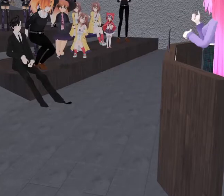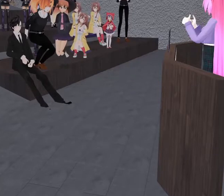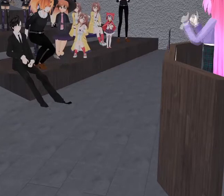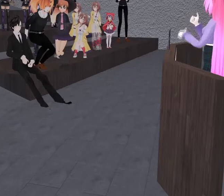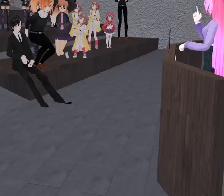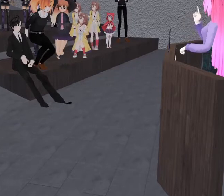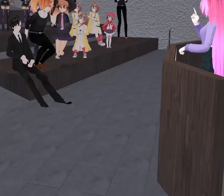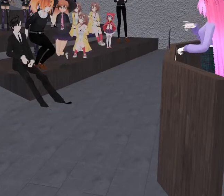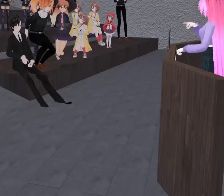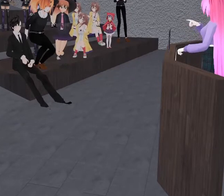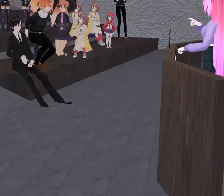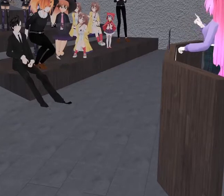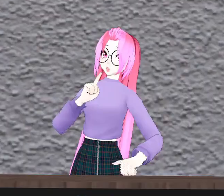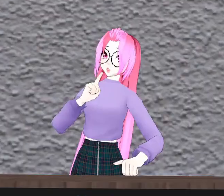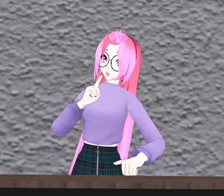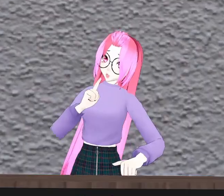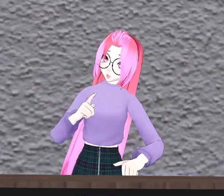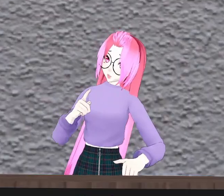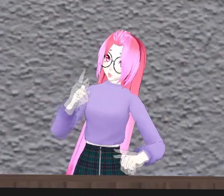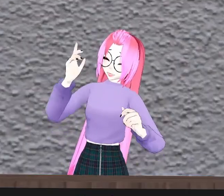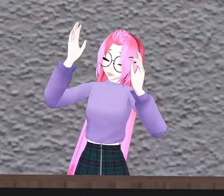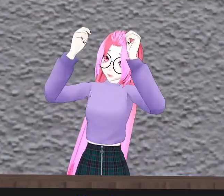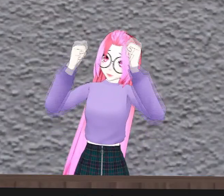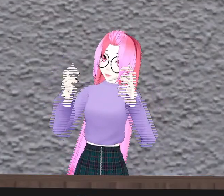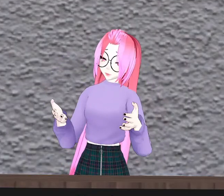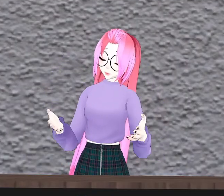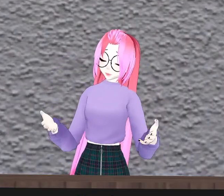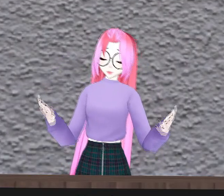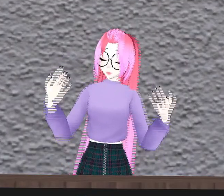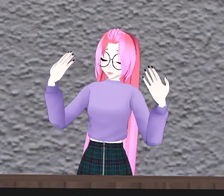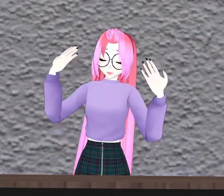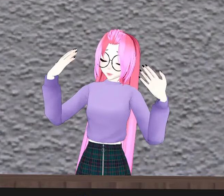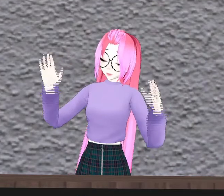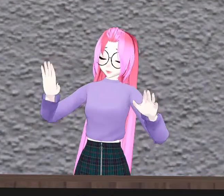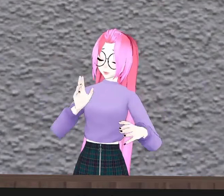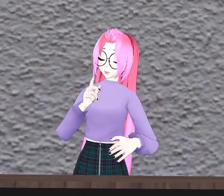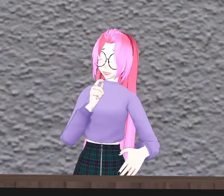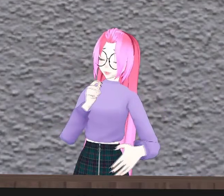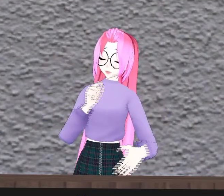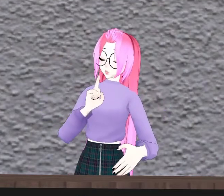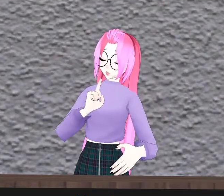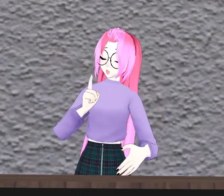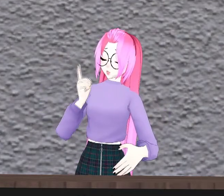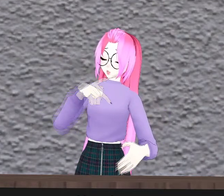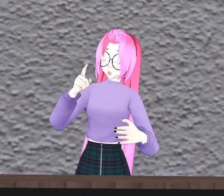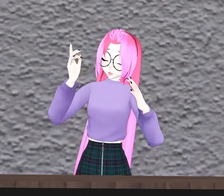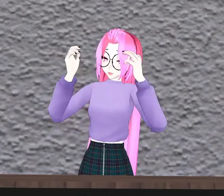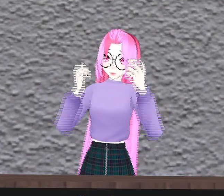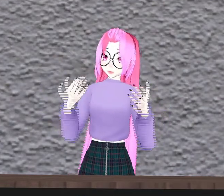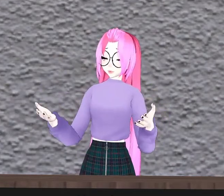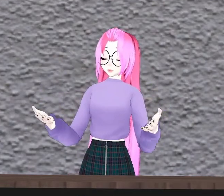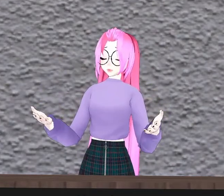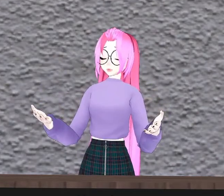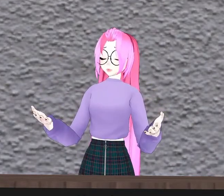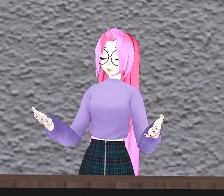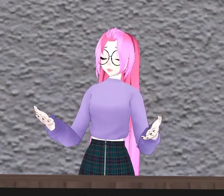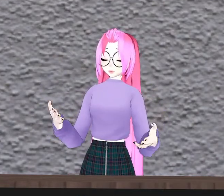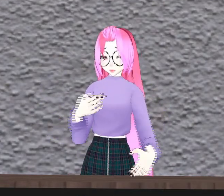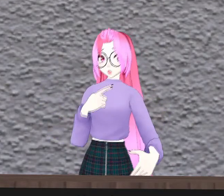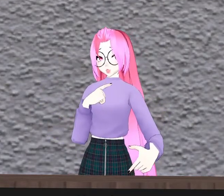the fake signers that are overly confident and make up fake signs that say this is how you say so